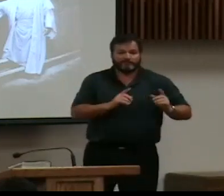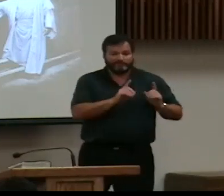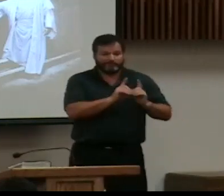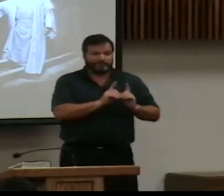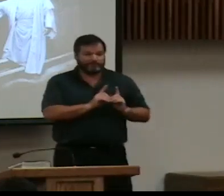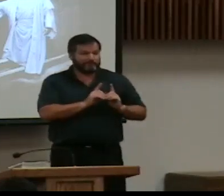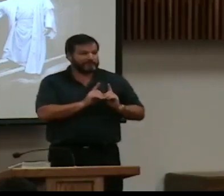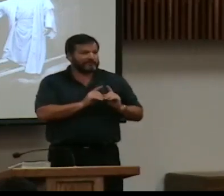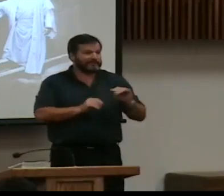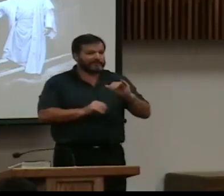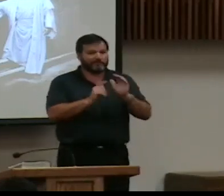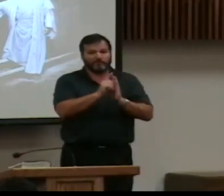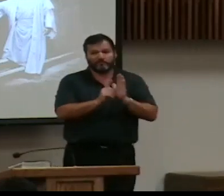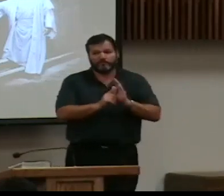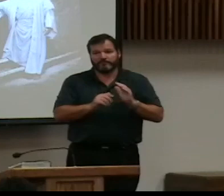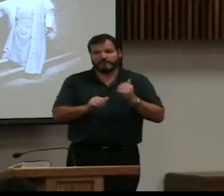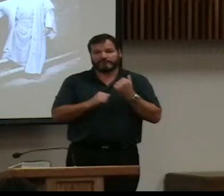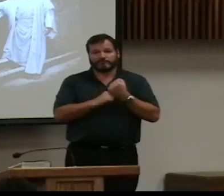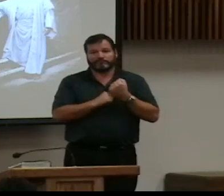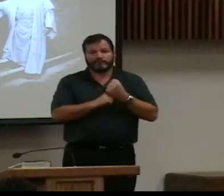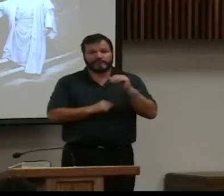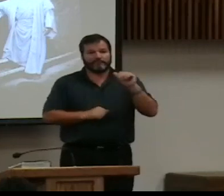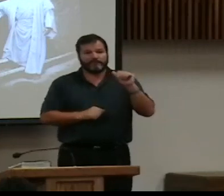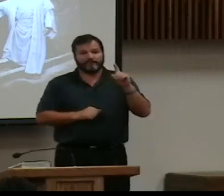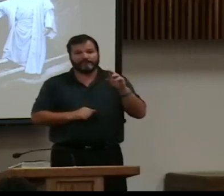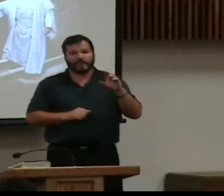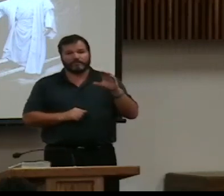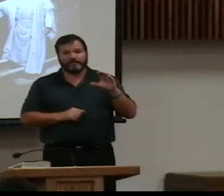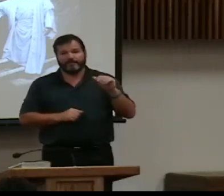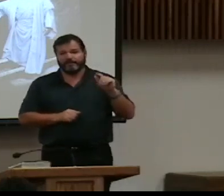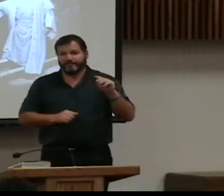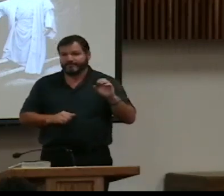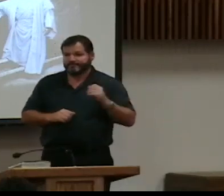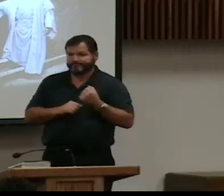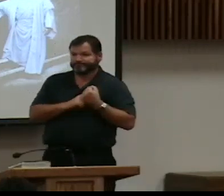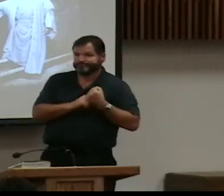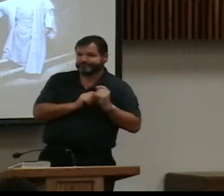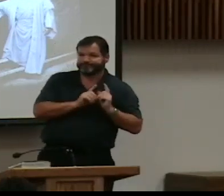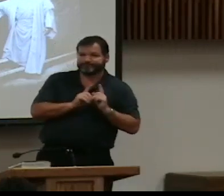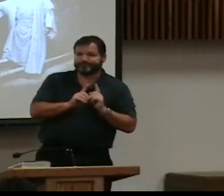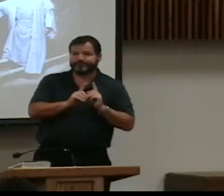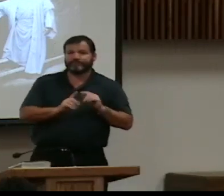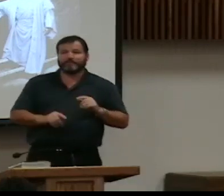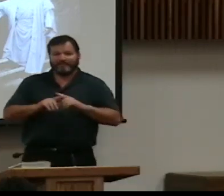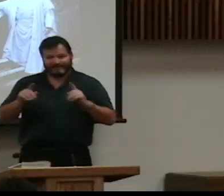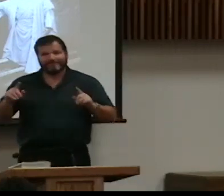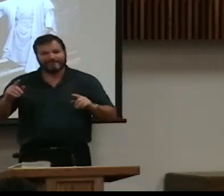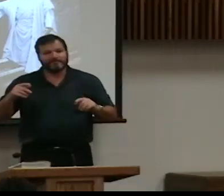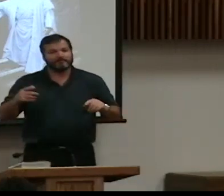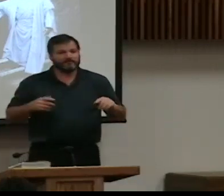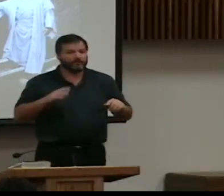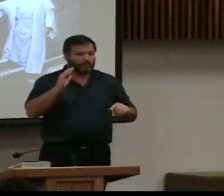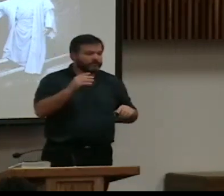Jesus intercedes with us like you have an advocate. You go in the court with him.